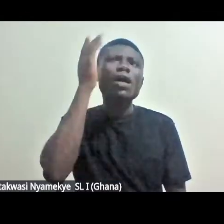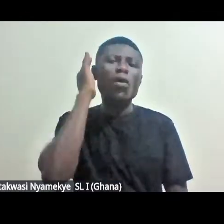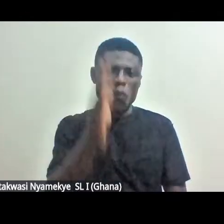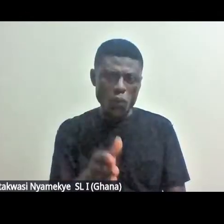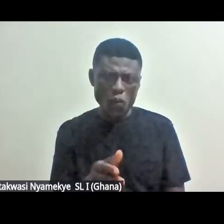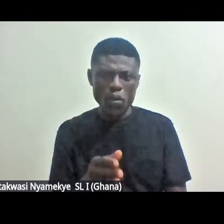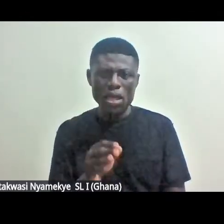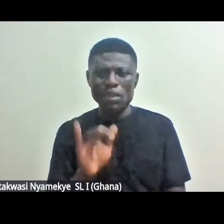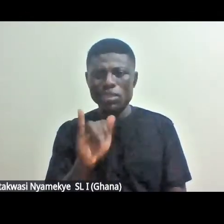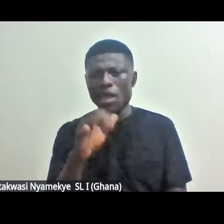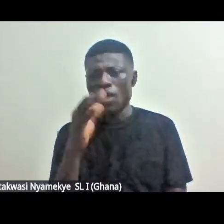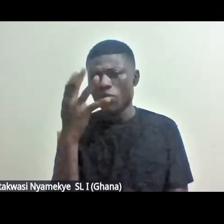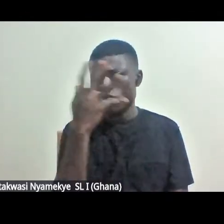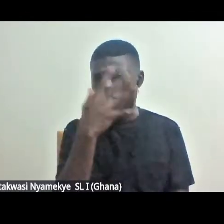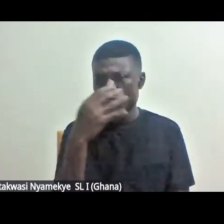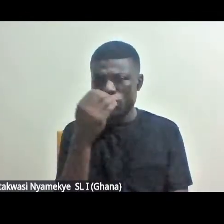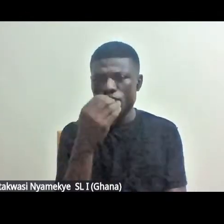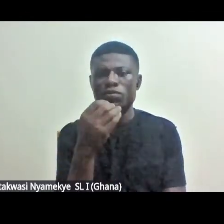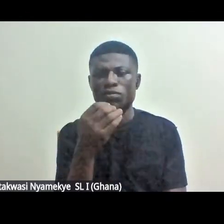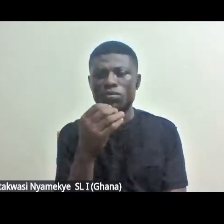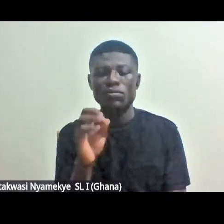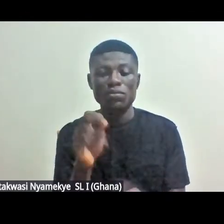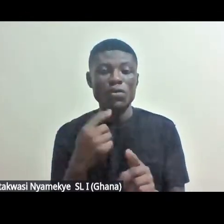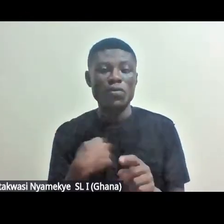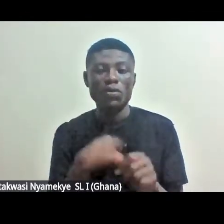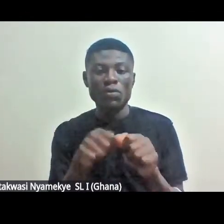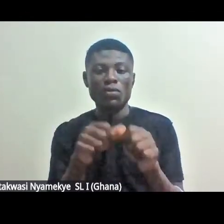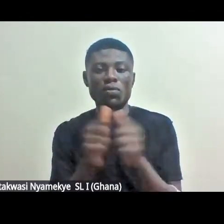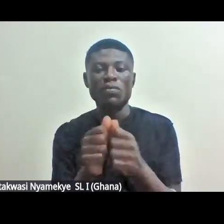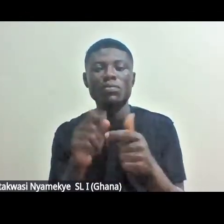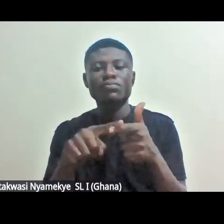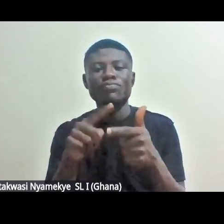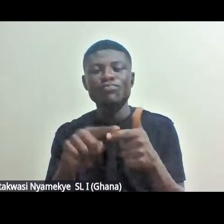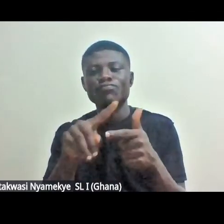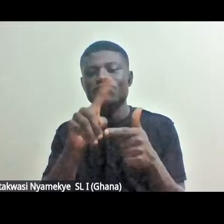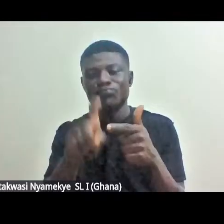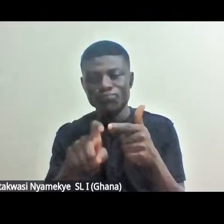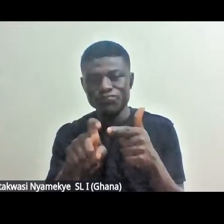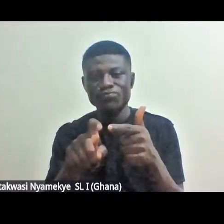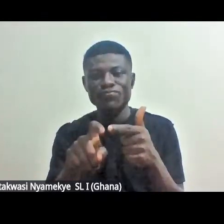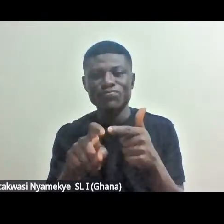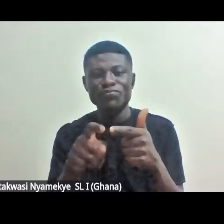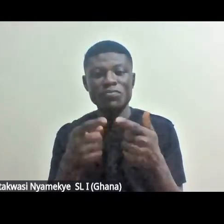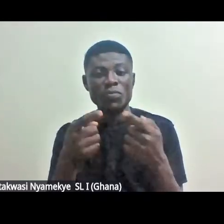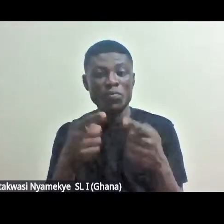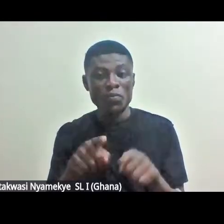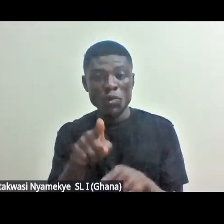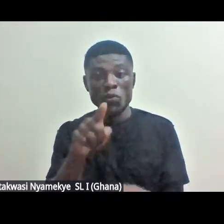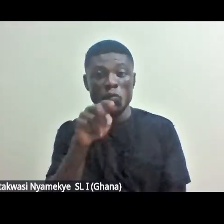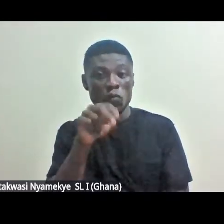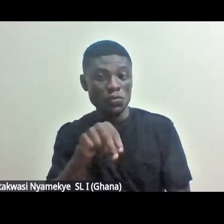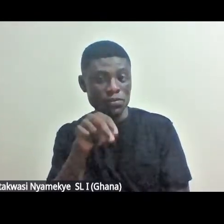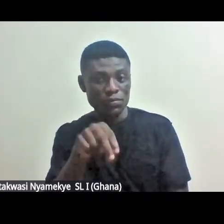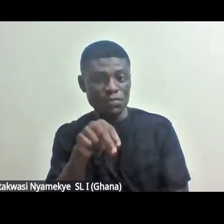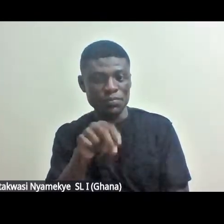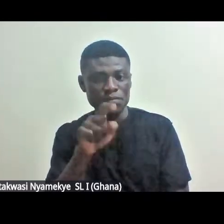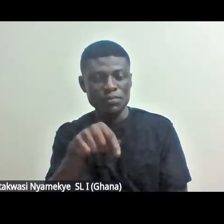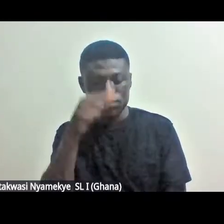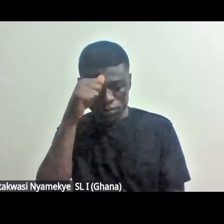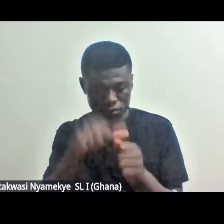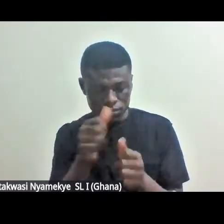Beautiful. Okay, so let's move on to our second question. When you need to remember